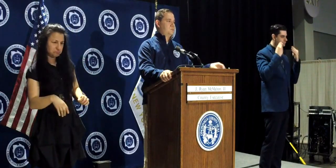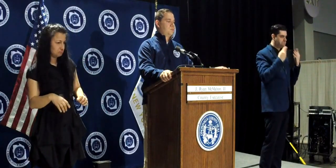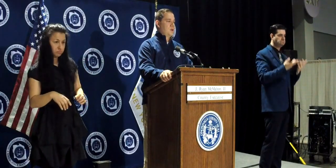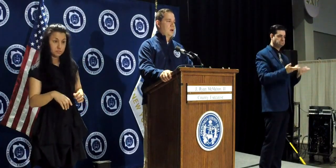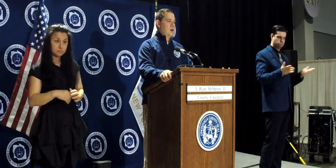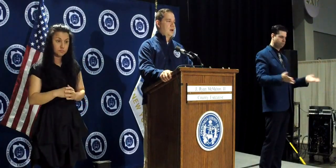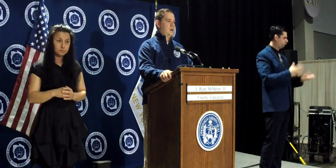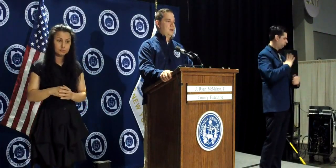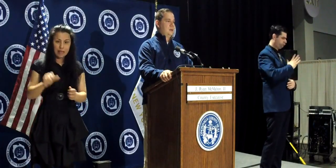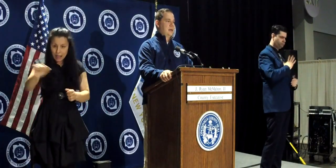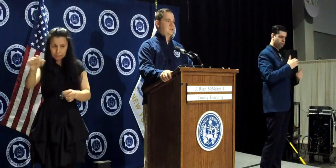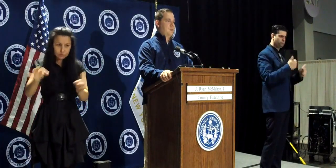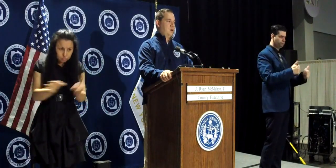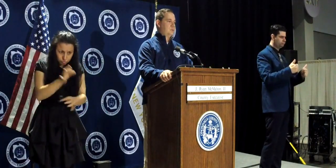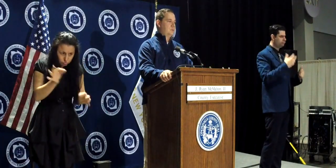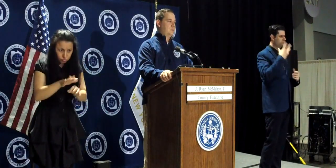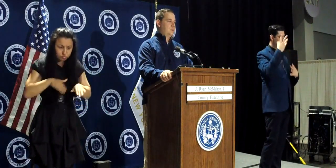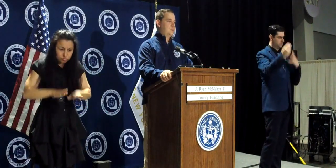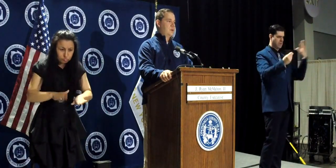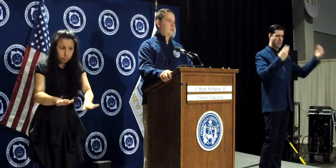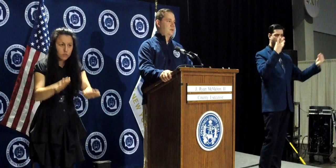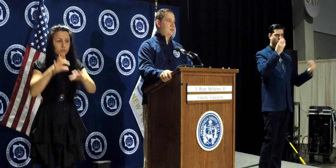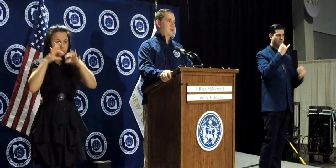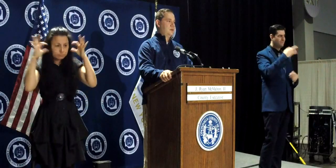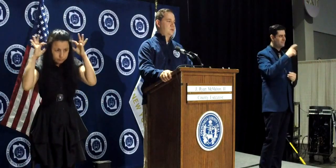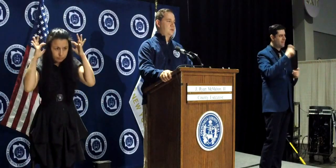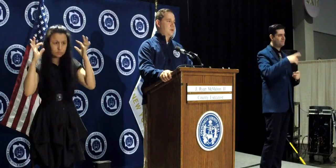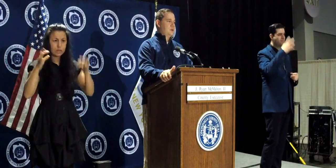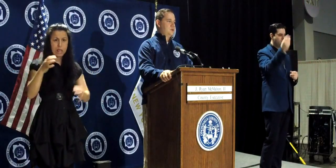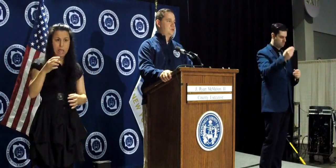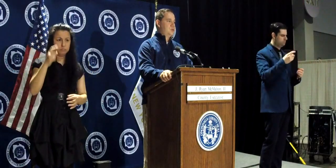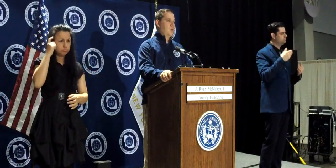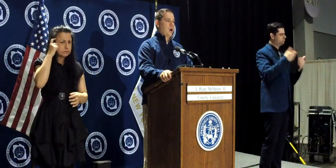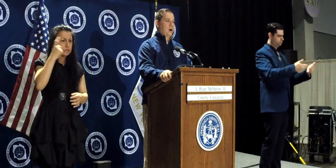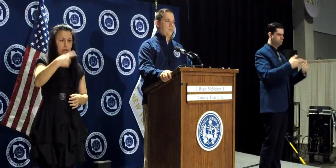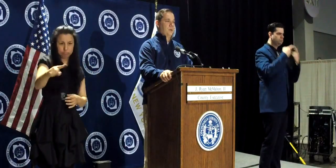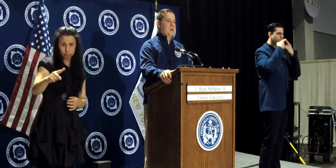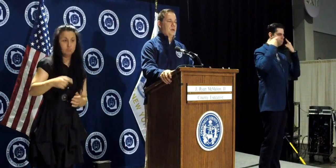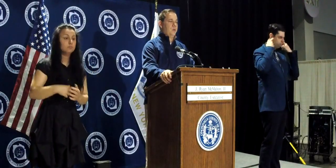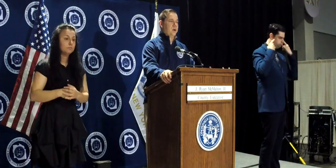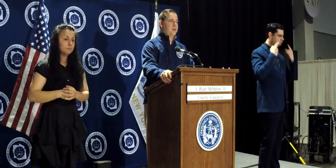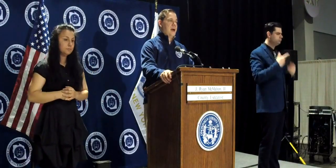one, and that's smart. There's nothing, there's do no